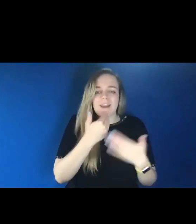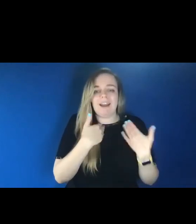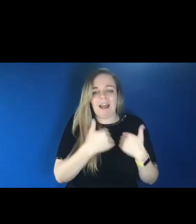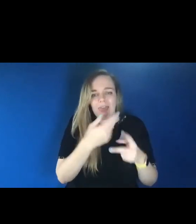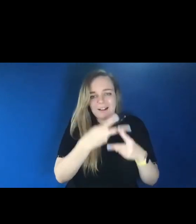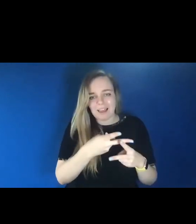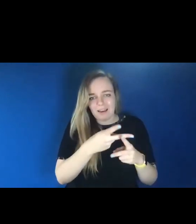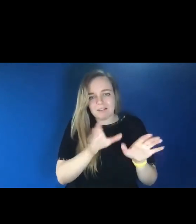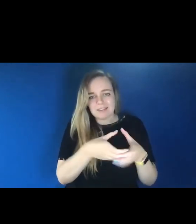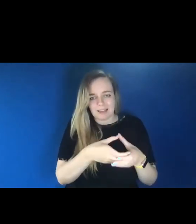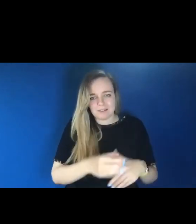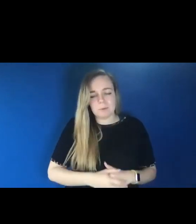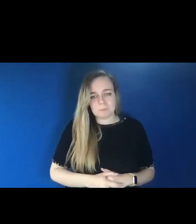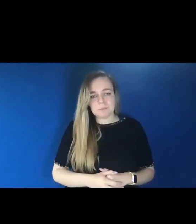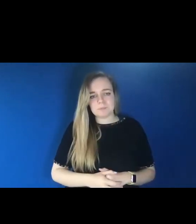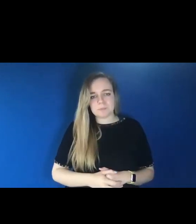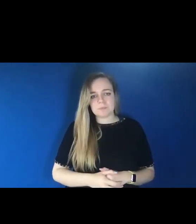sector?